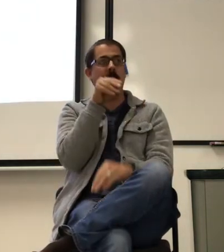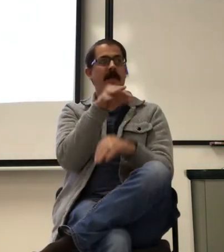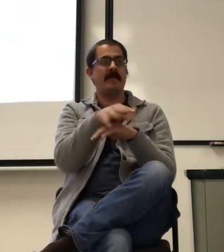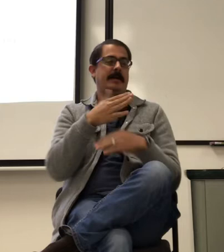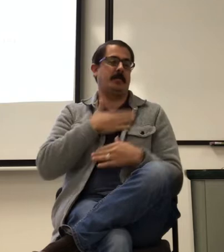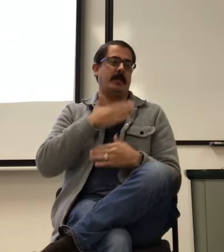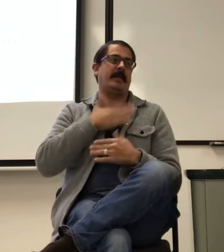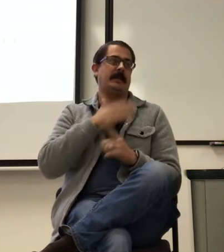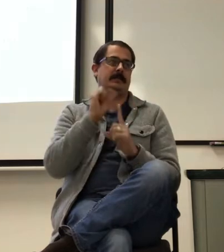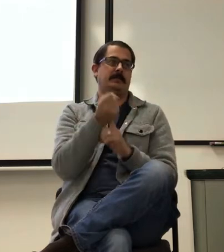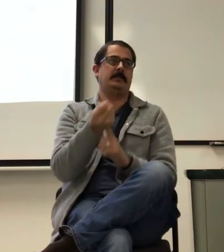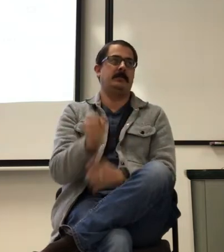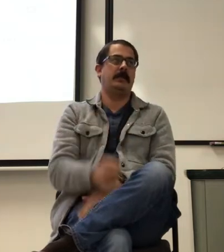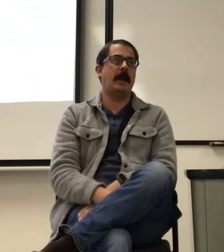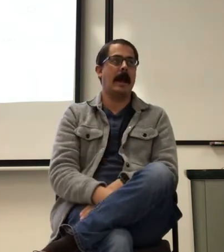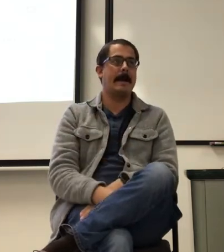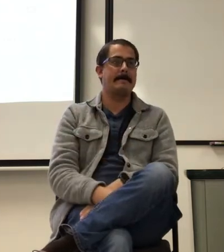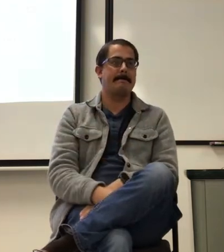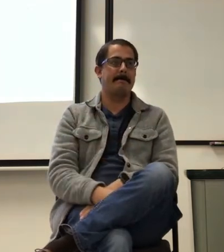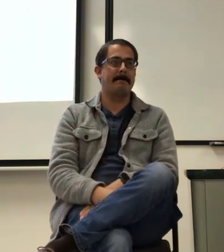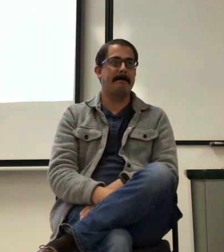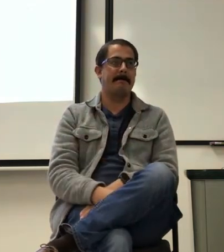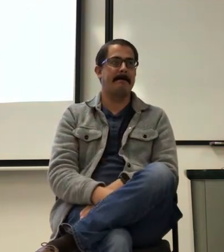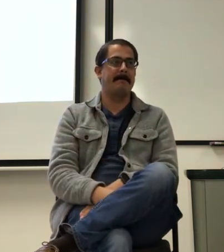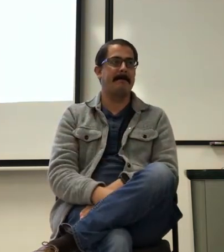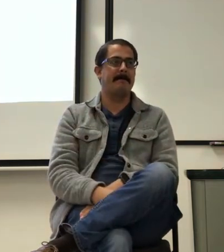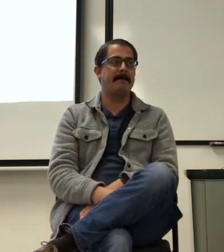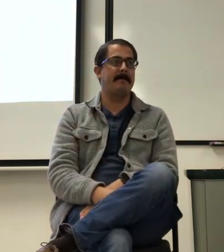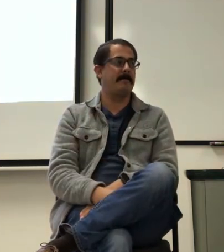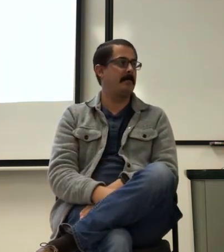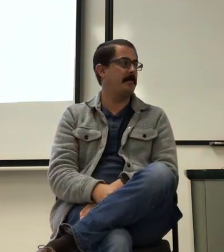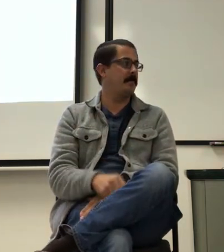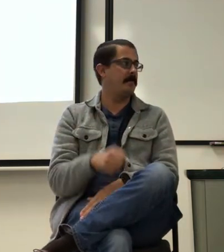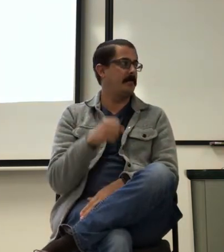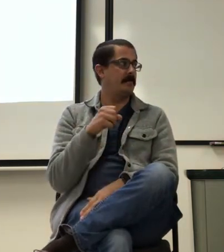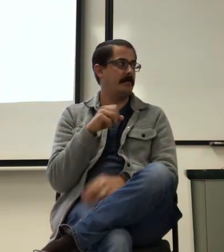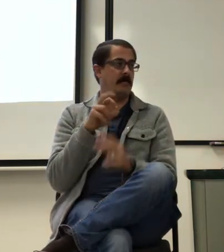to either exhale it,